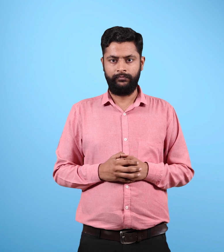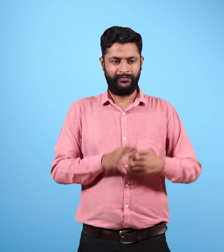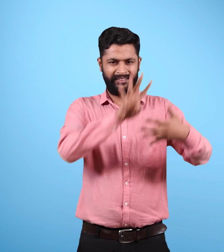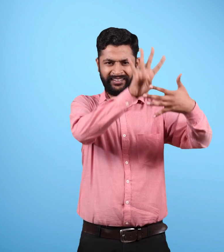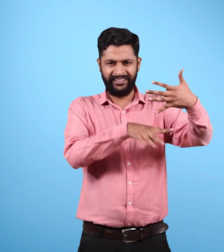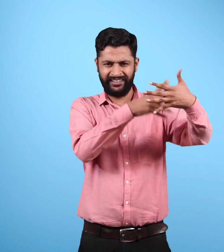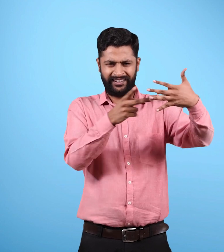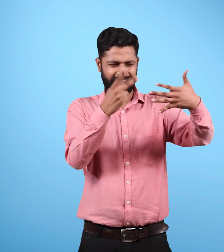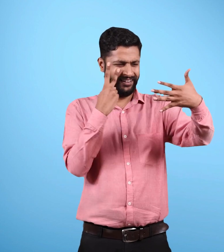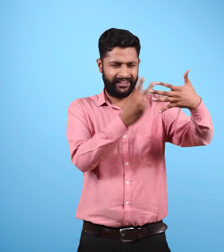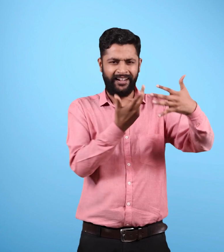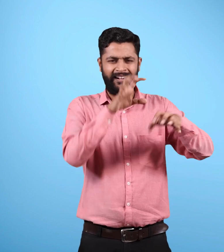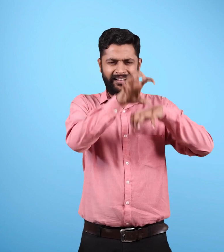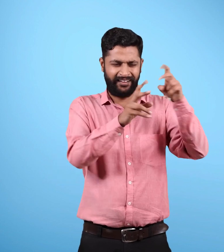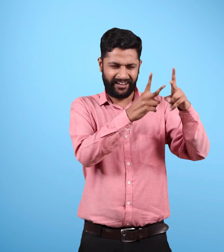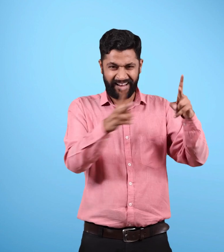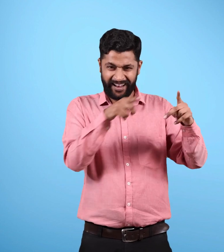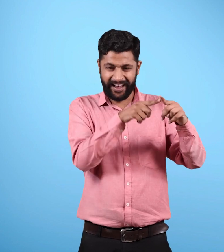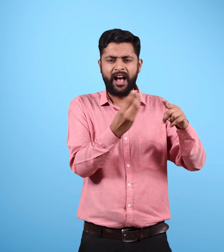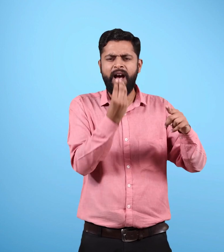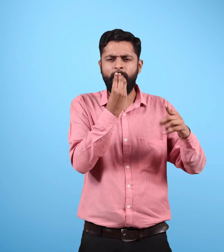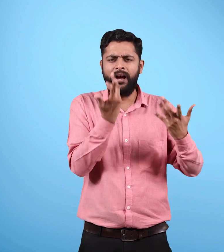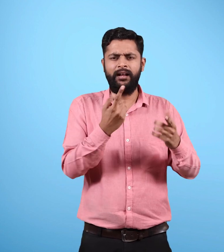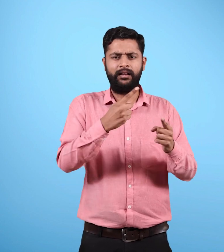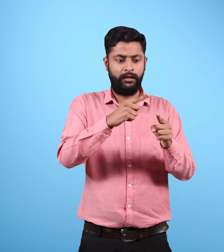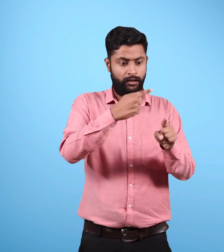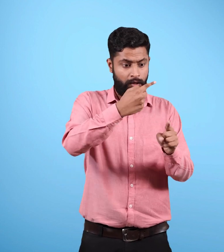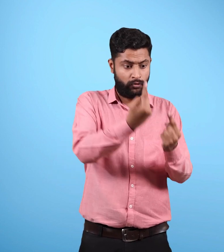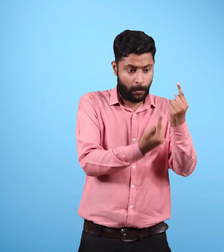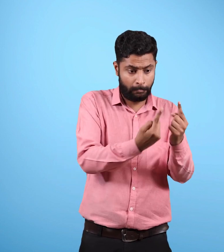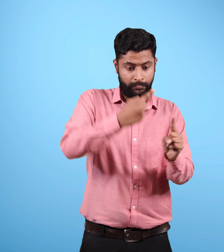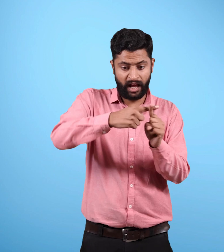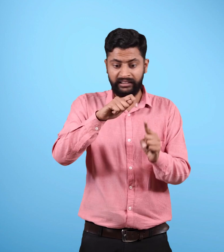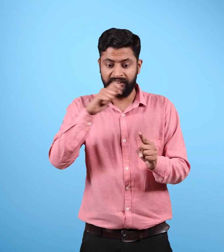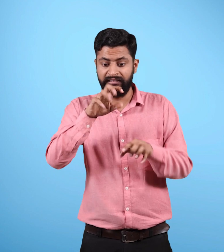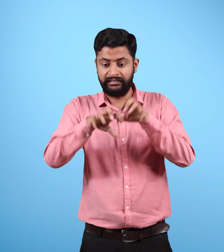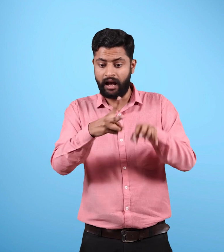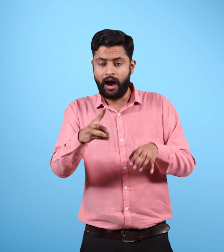Do you find some animals which eat both plants and animals?